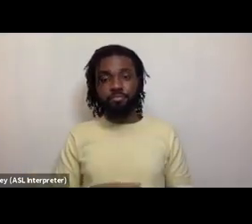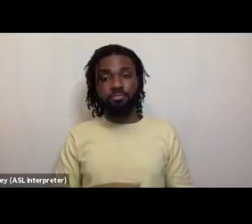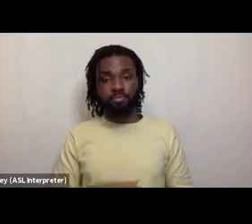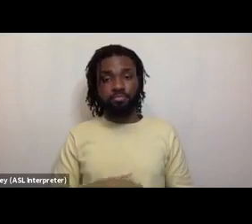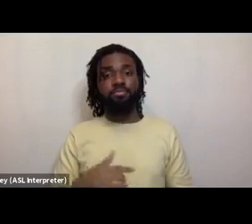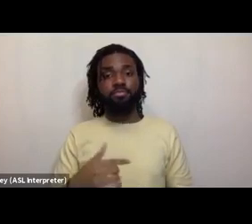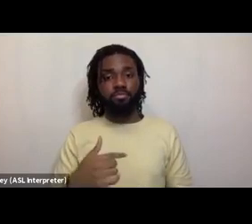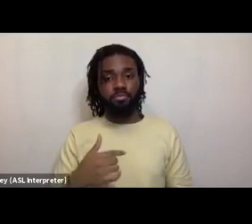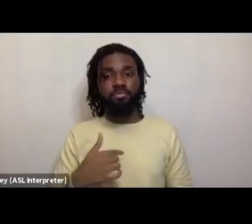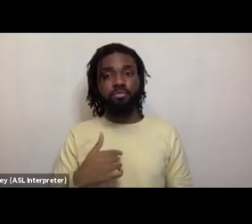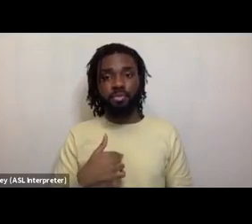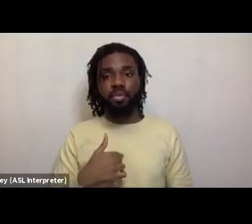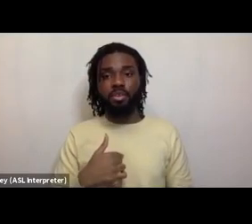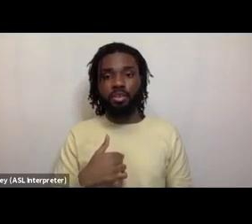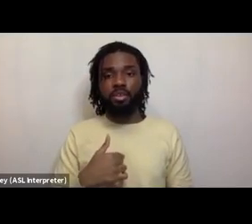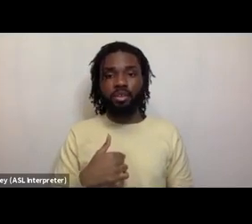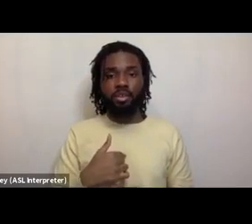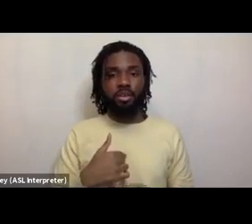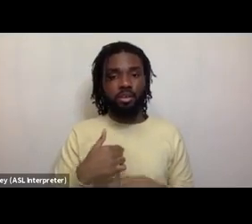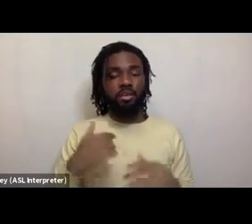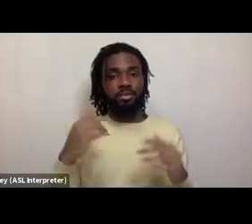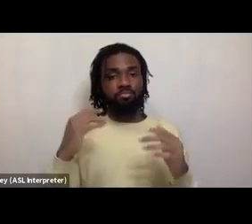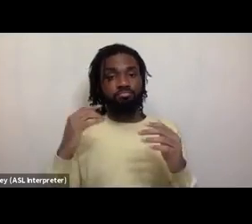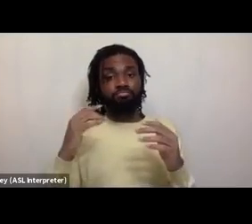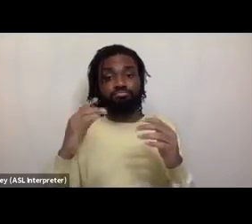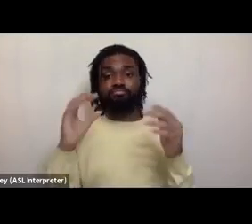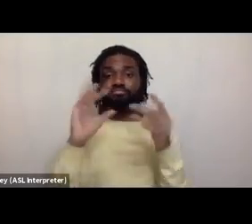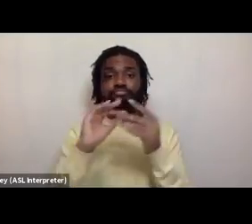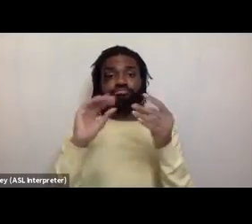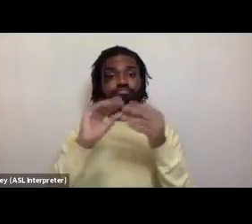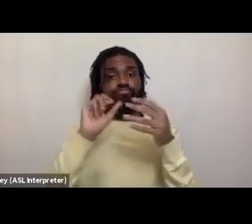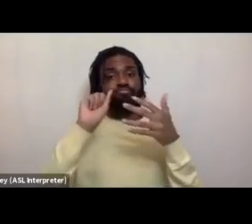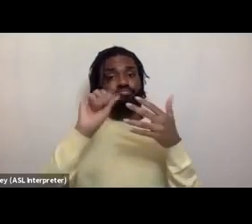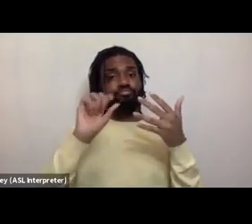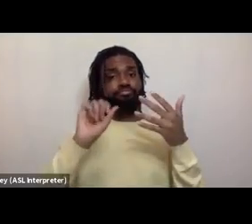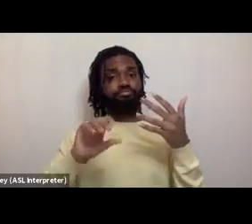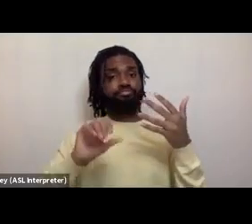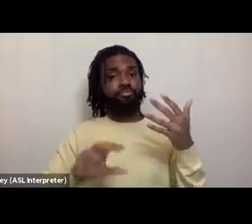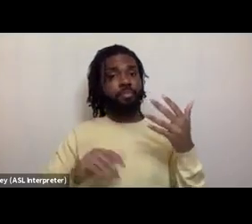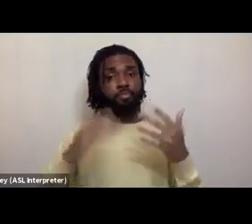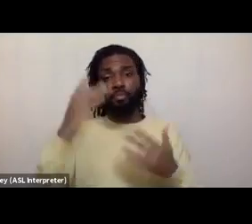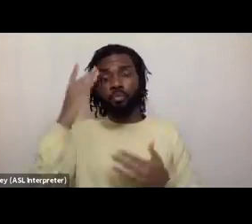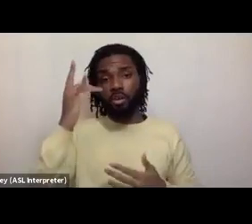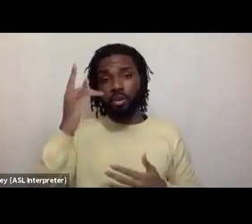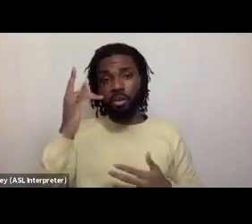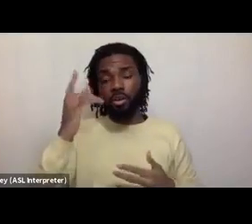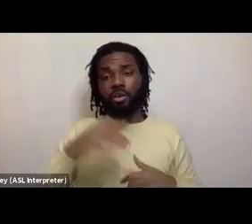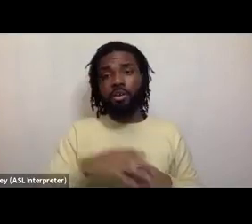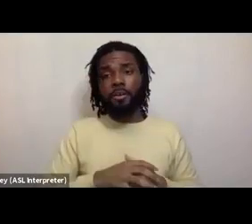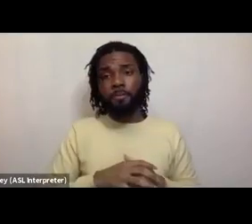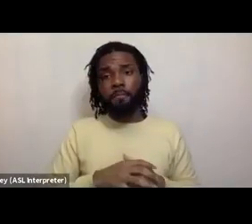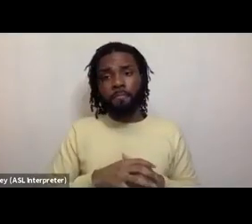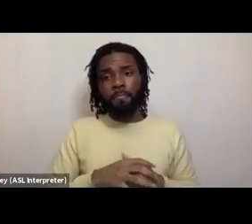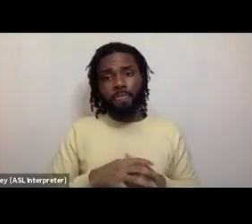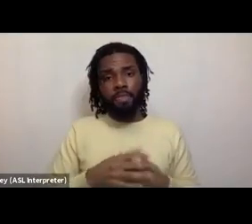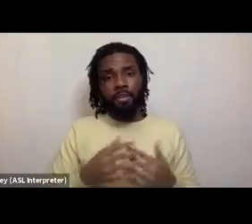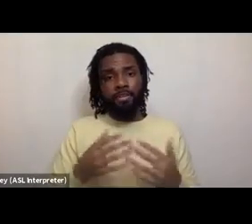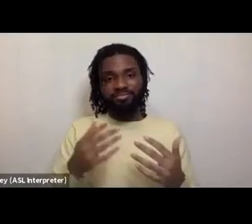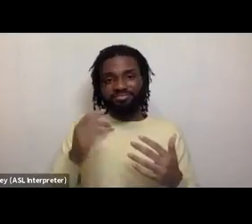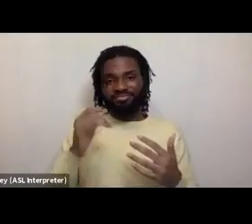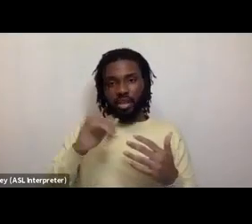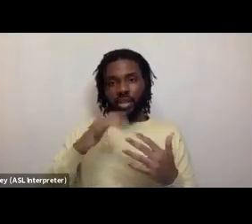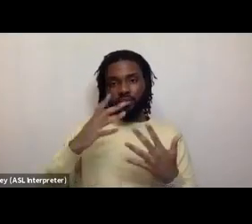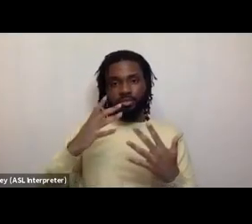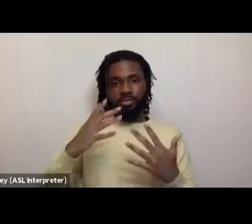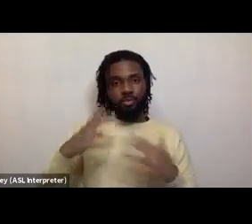this, and I want to be mindful that this is the kind of natural progression